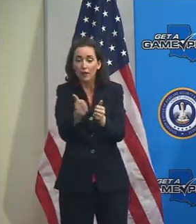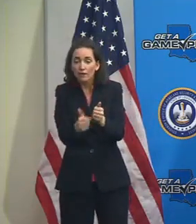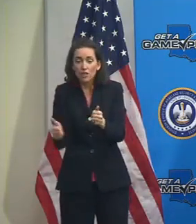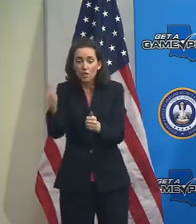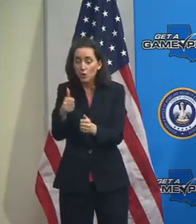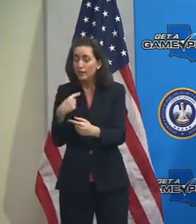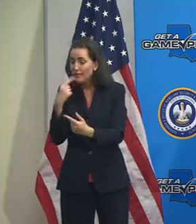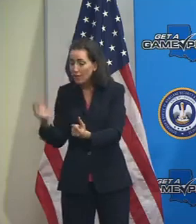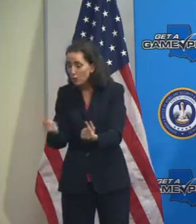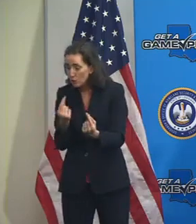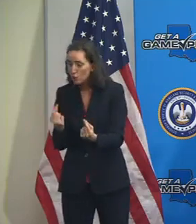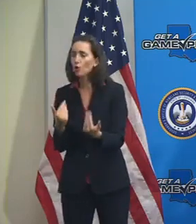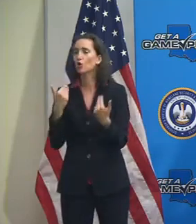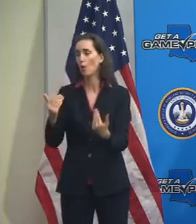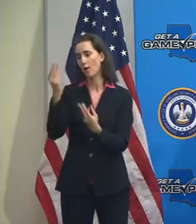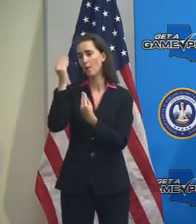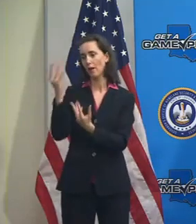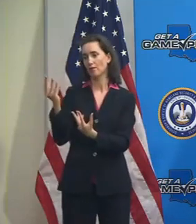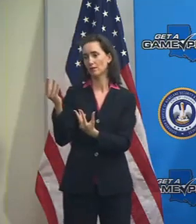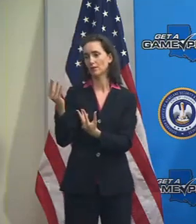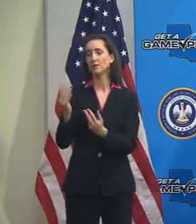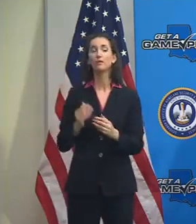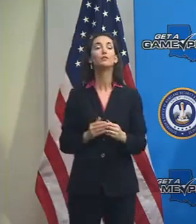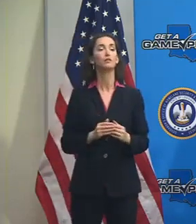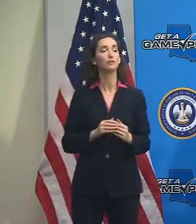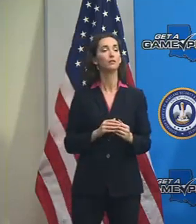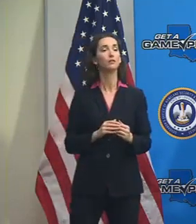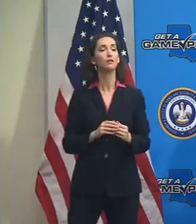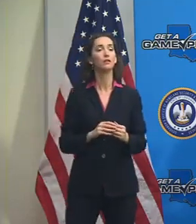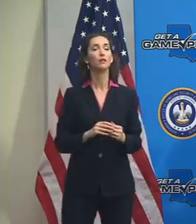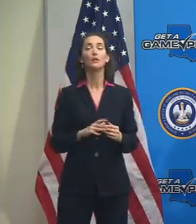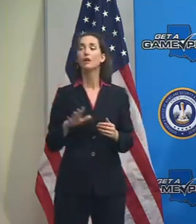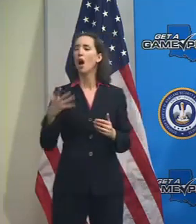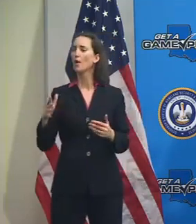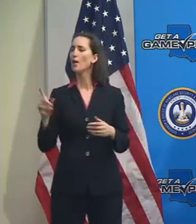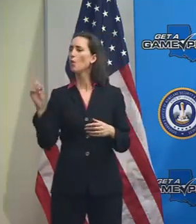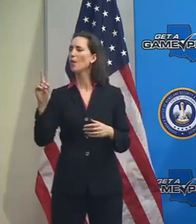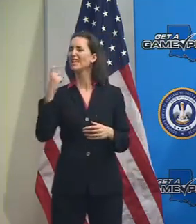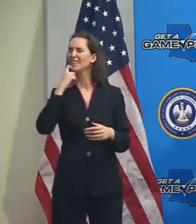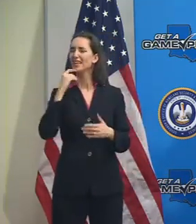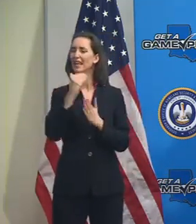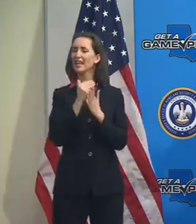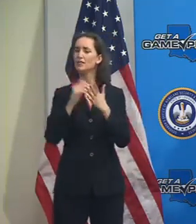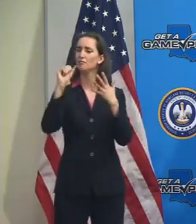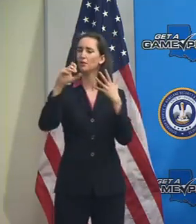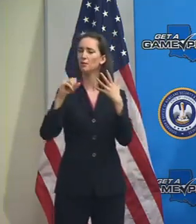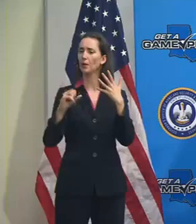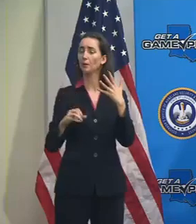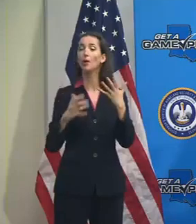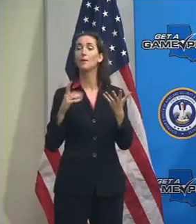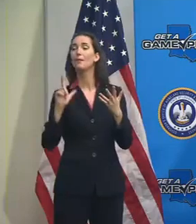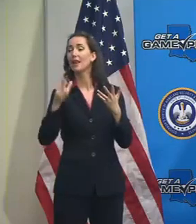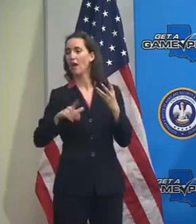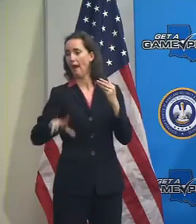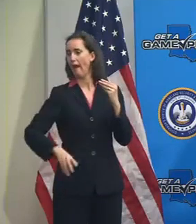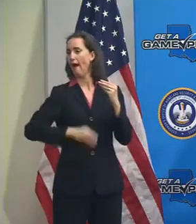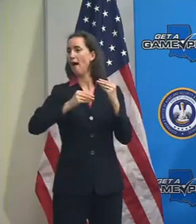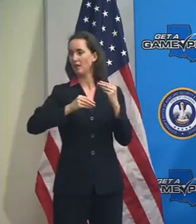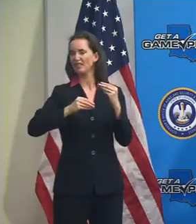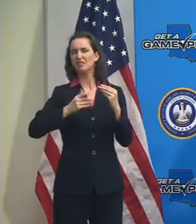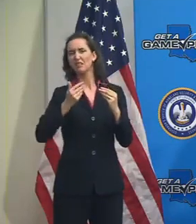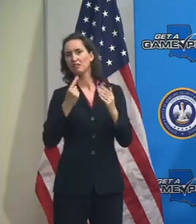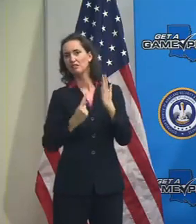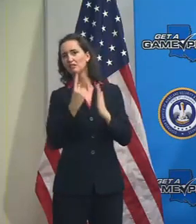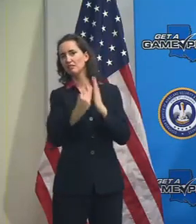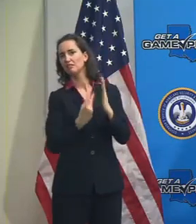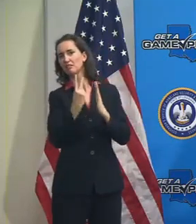on that. And we know a number of them are in place. I gave you the list a while ago, but there may be some more that develop over the next number of